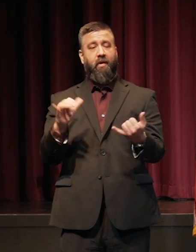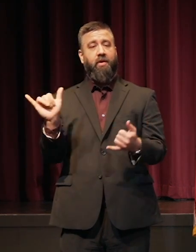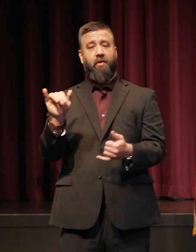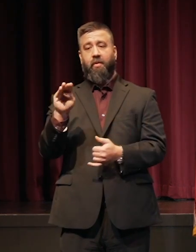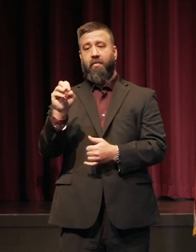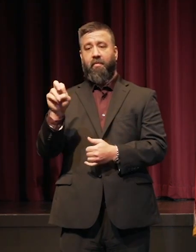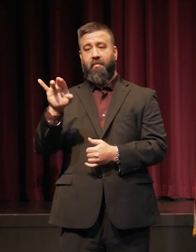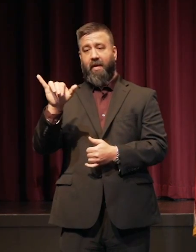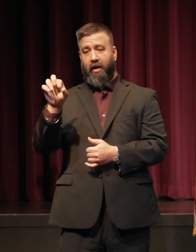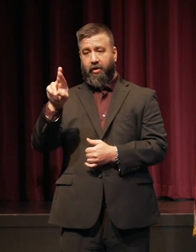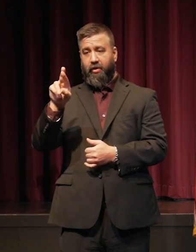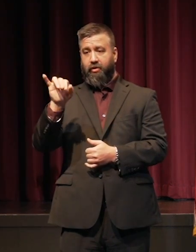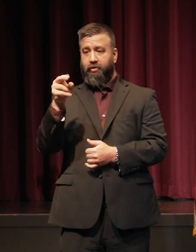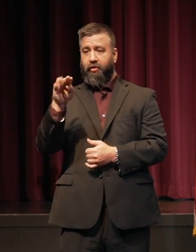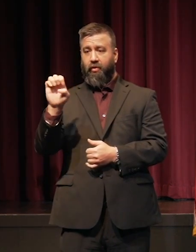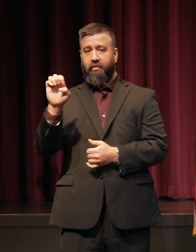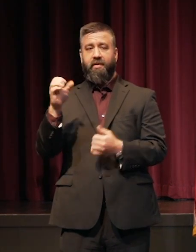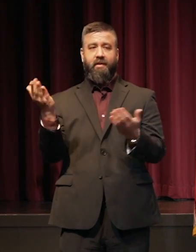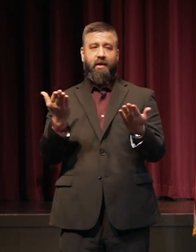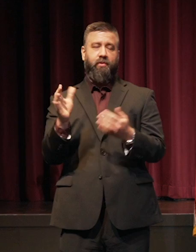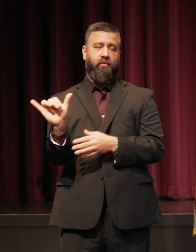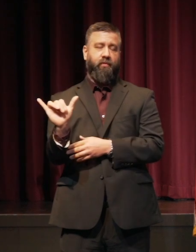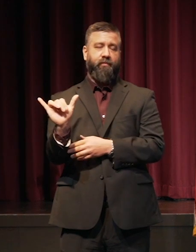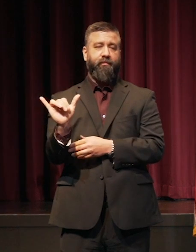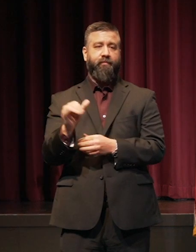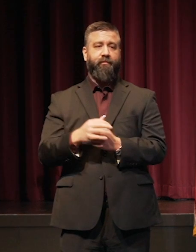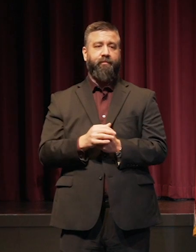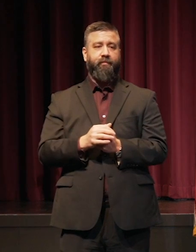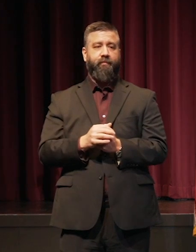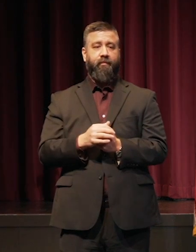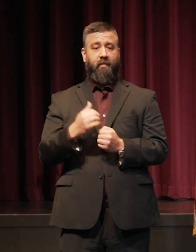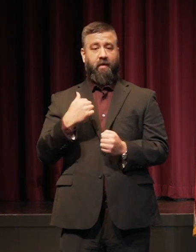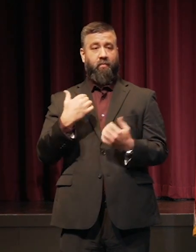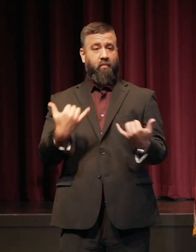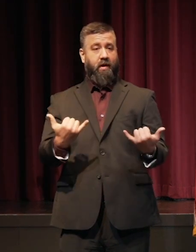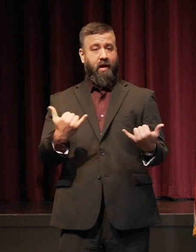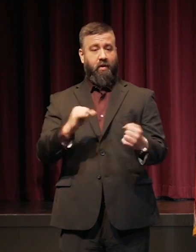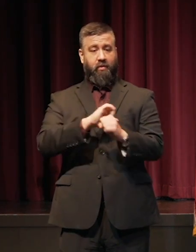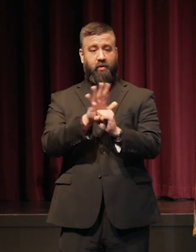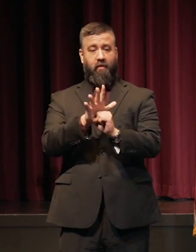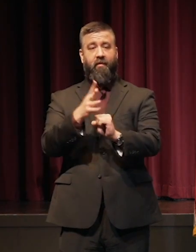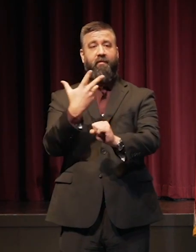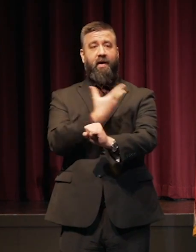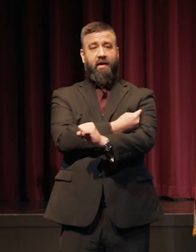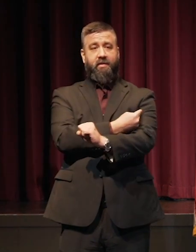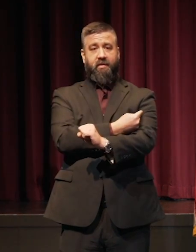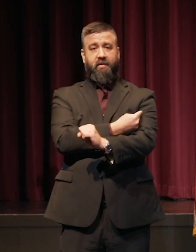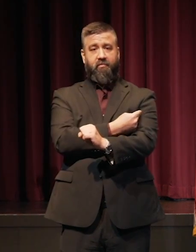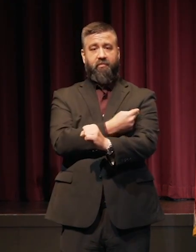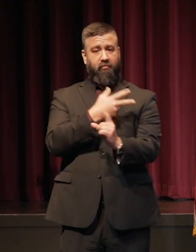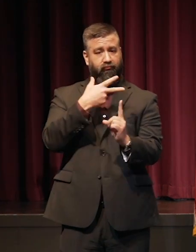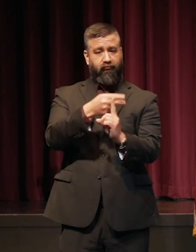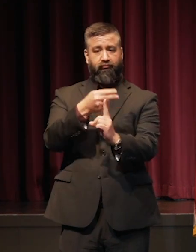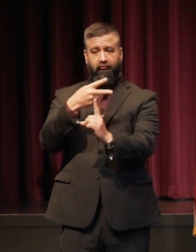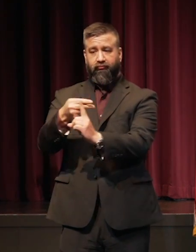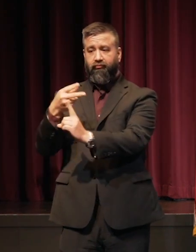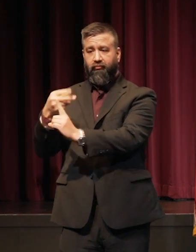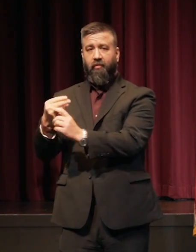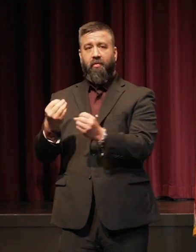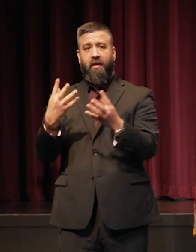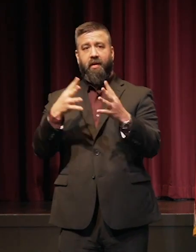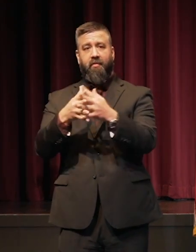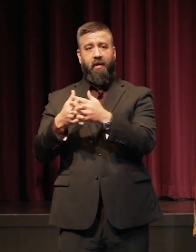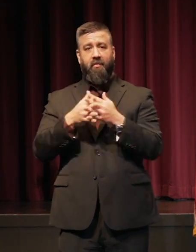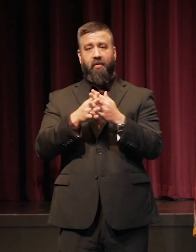be making some remarks as well. As I speak, COVID-19 vaccine is going into the arms of Americans and